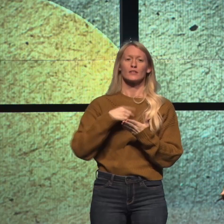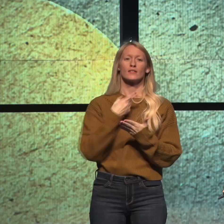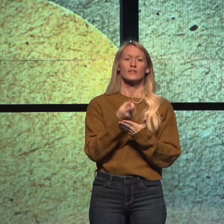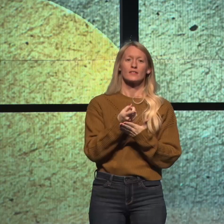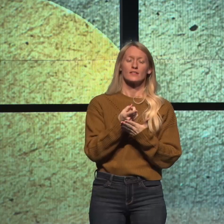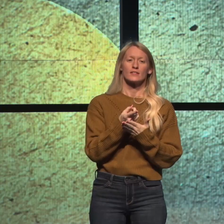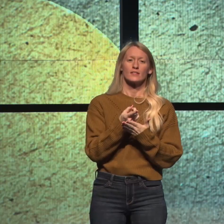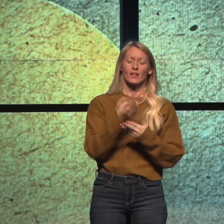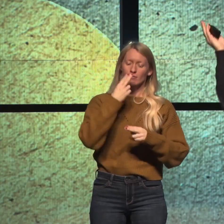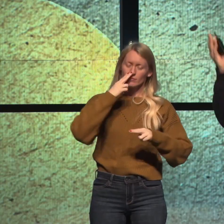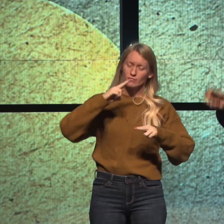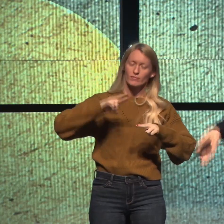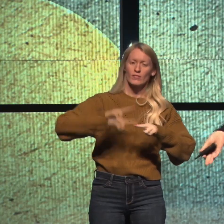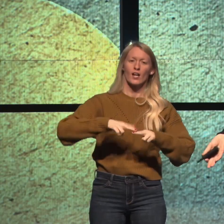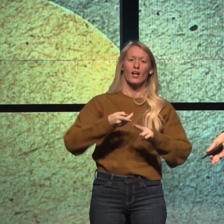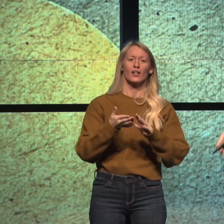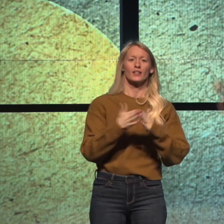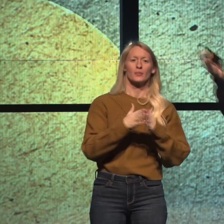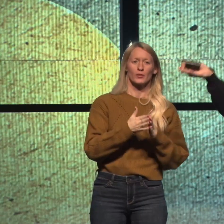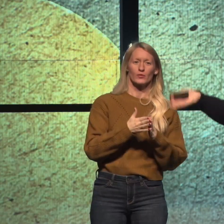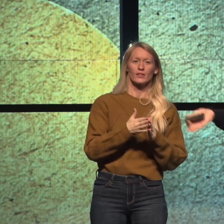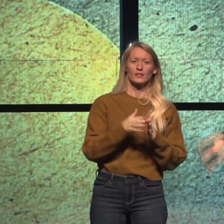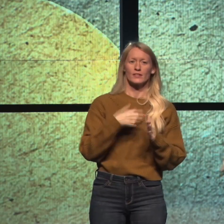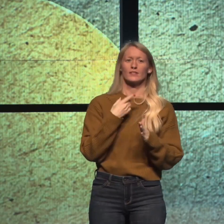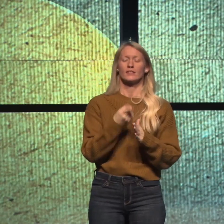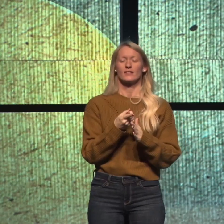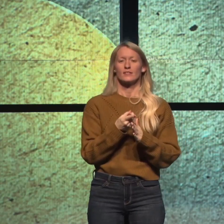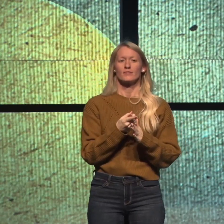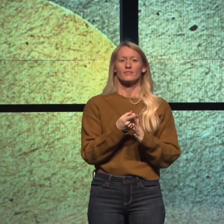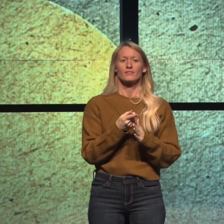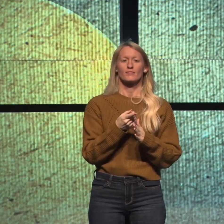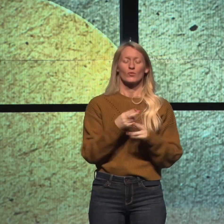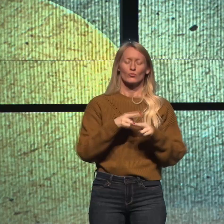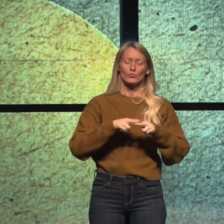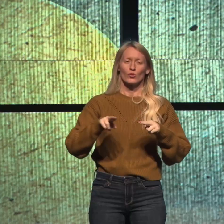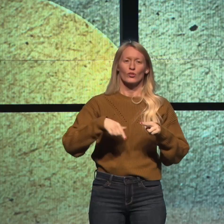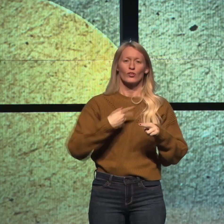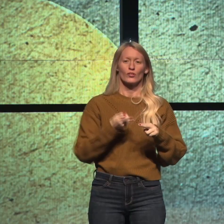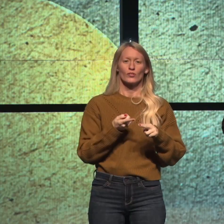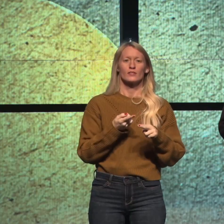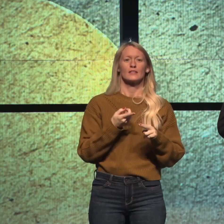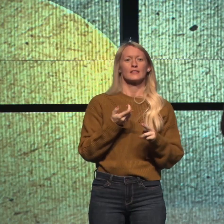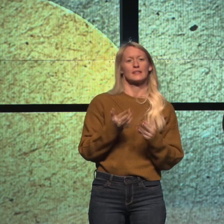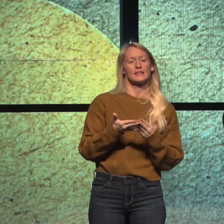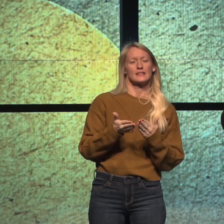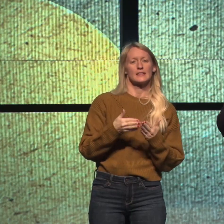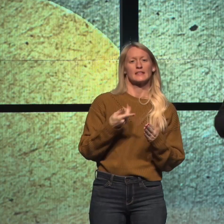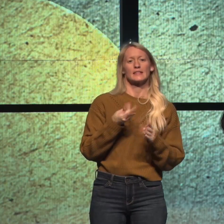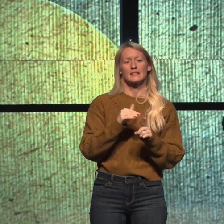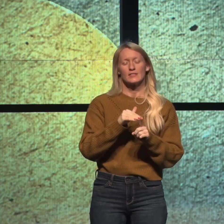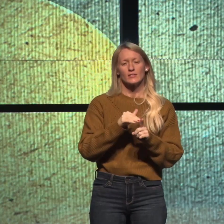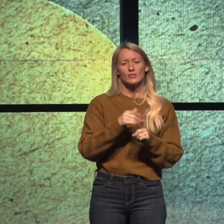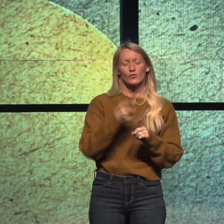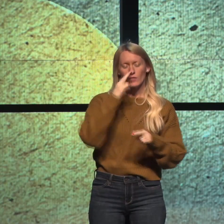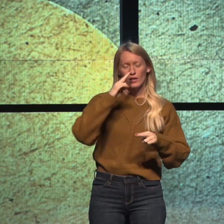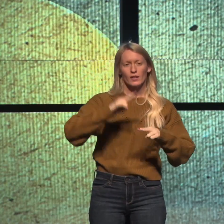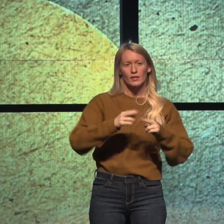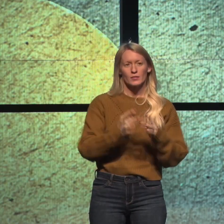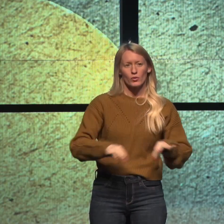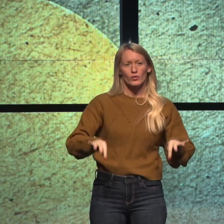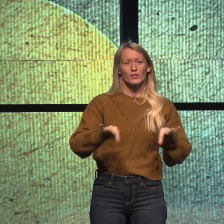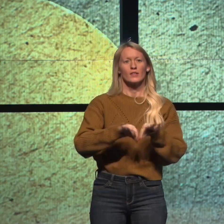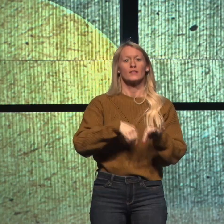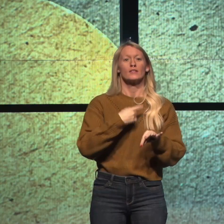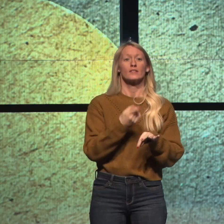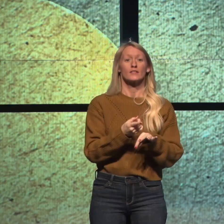community. And that was really easy to convince you that fun is a good thing, right? And then the following week, we talked about being a creative community and sharing